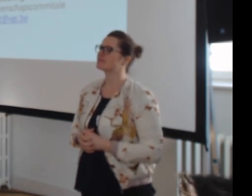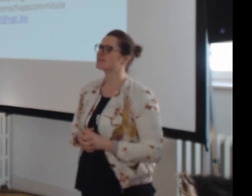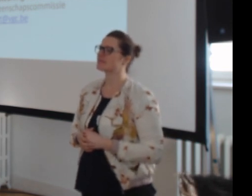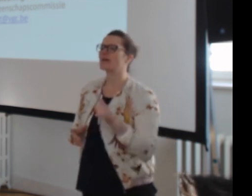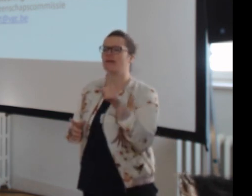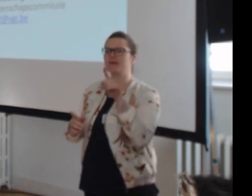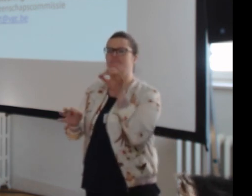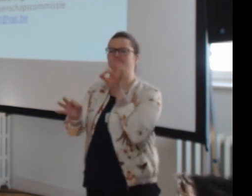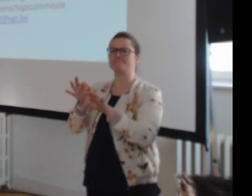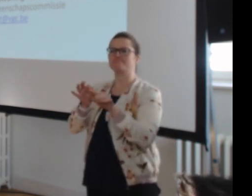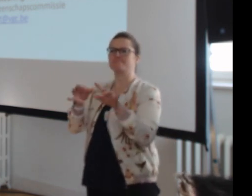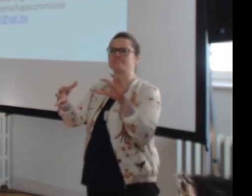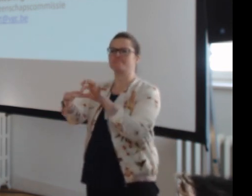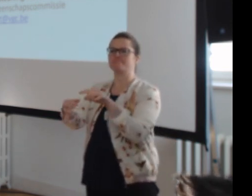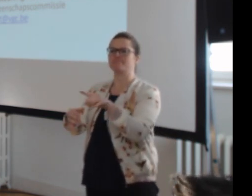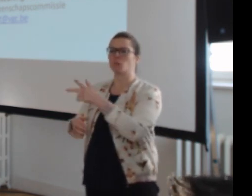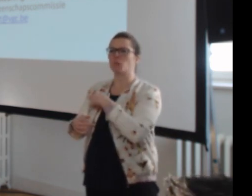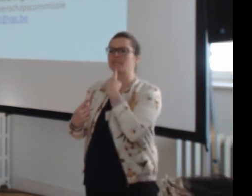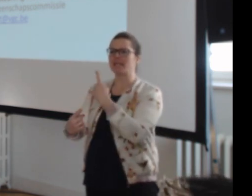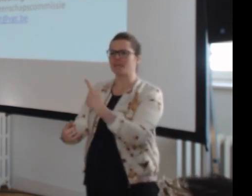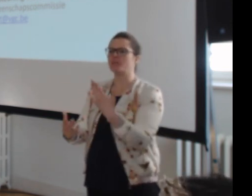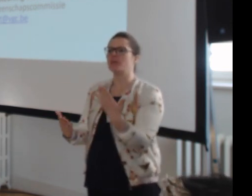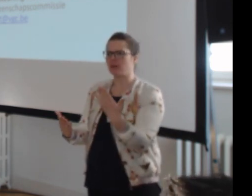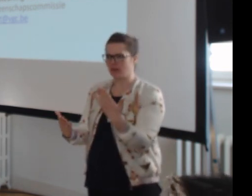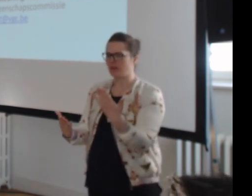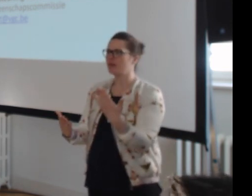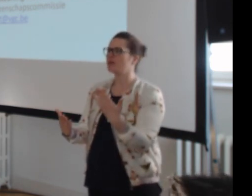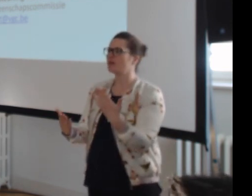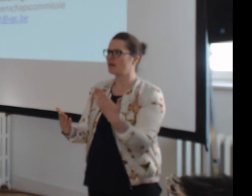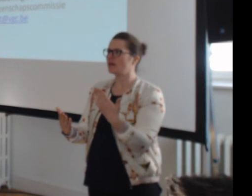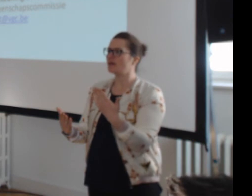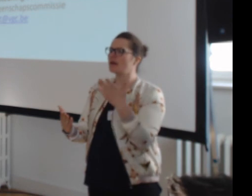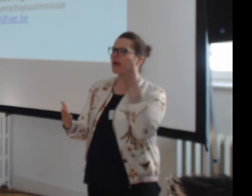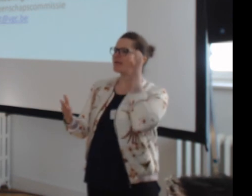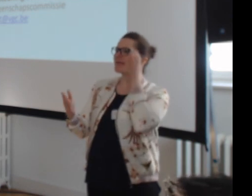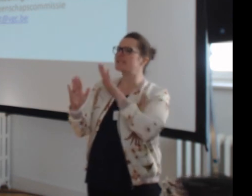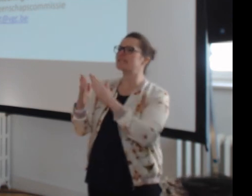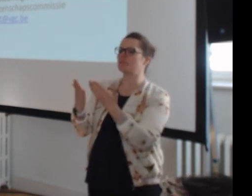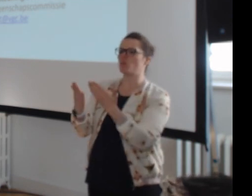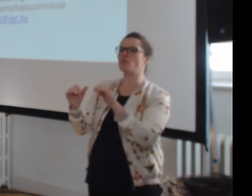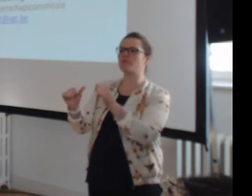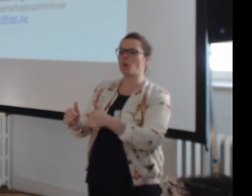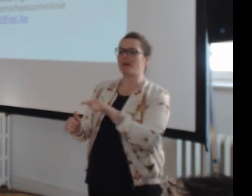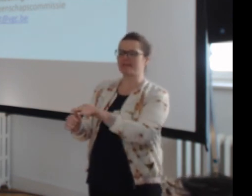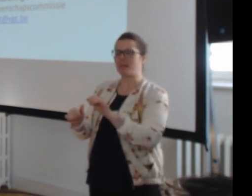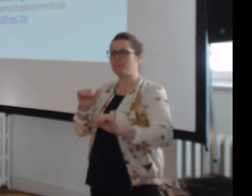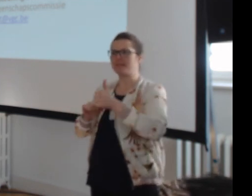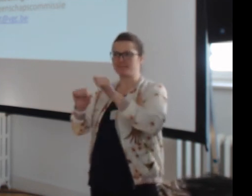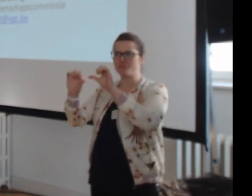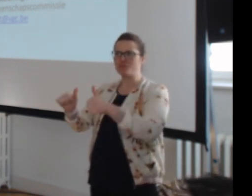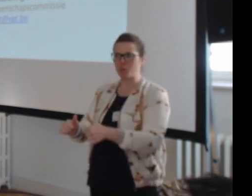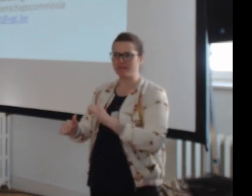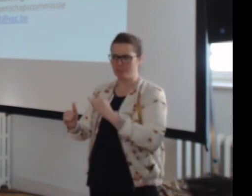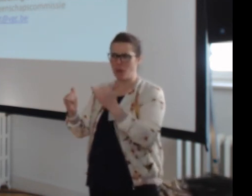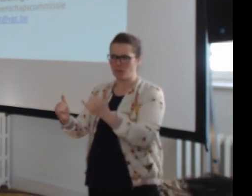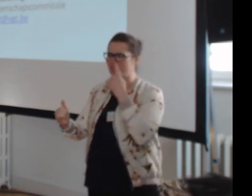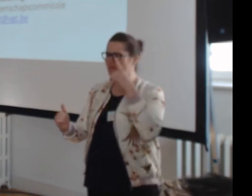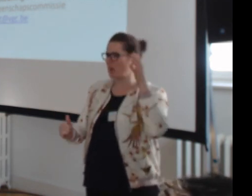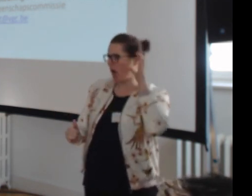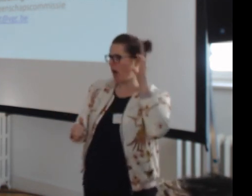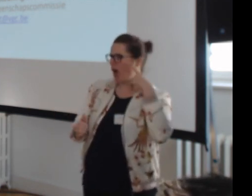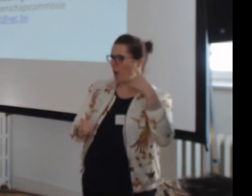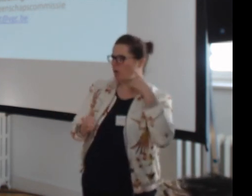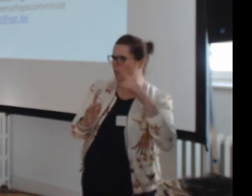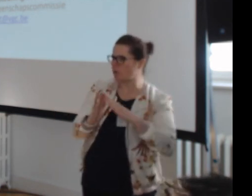To that point, I would suggest that what we ought to do, because the DAISY format is really the best format there is for